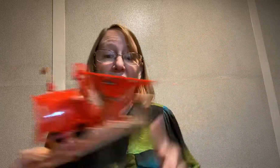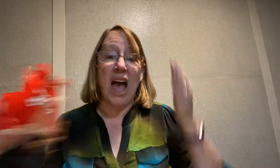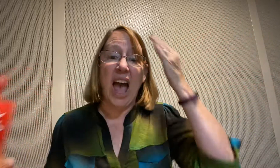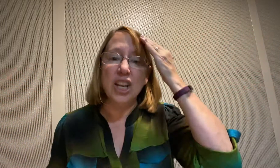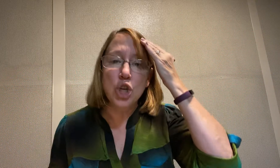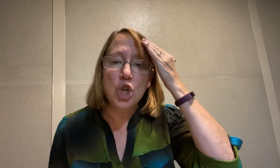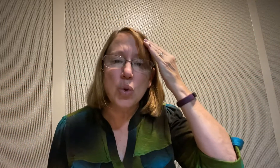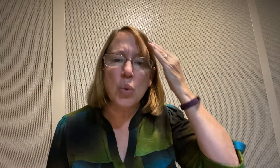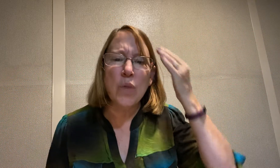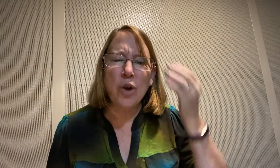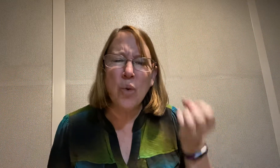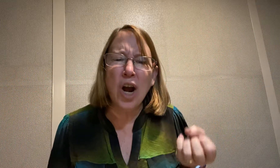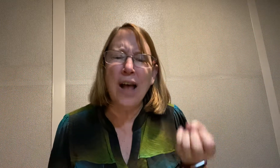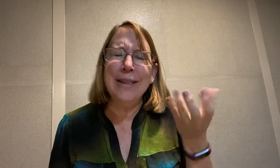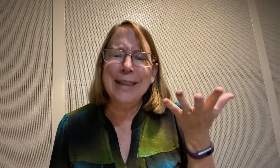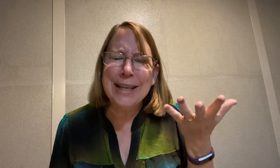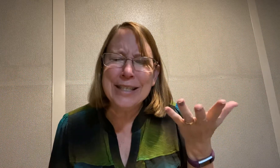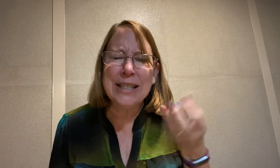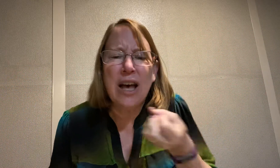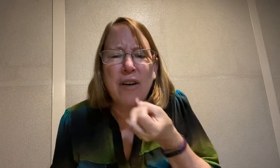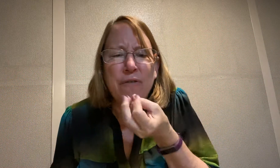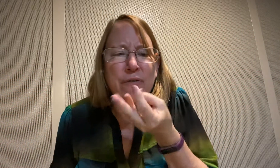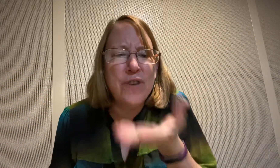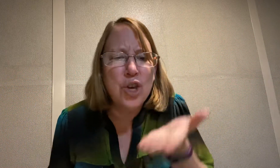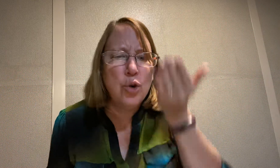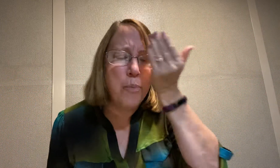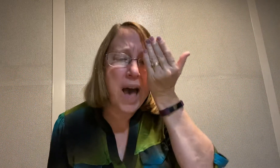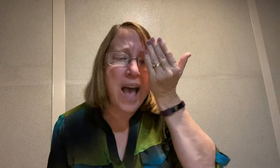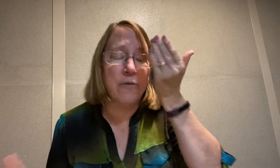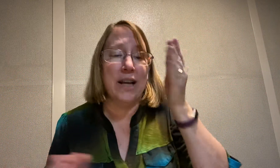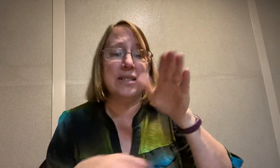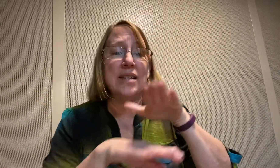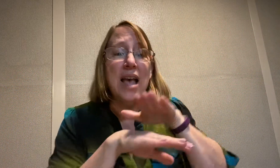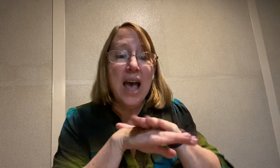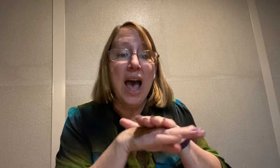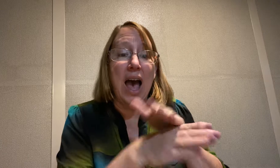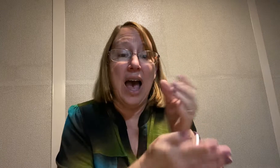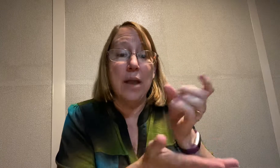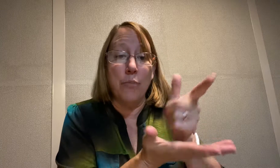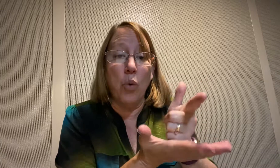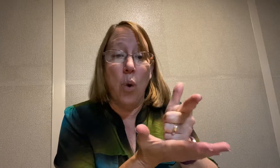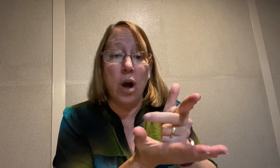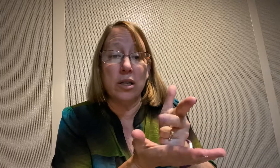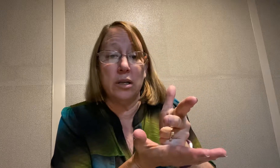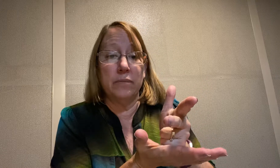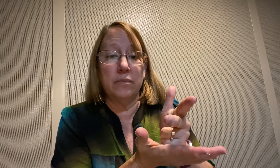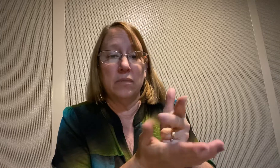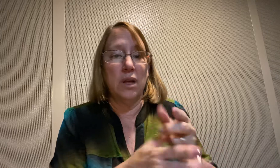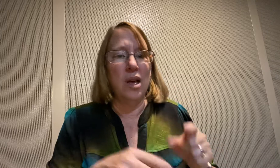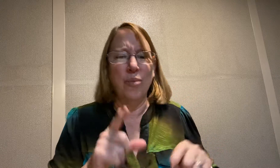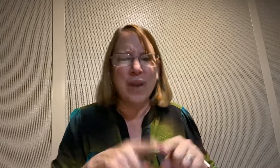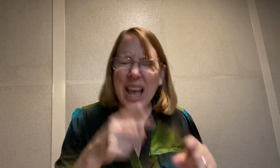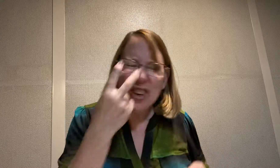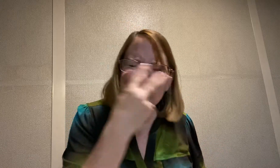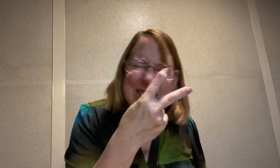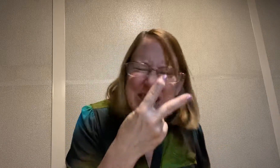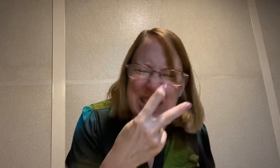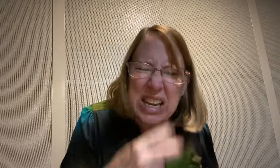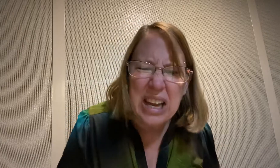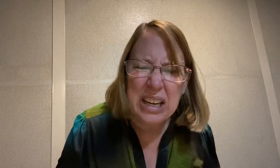I knew there were at least a few pirates on board, but I couldn't see any of